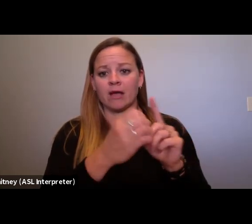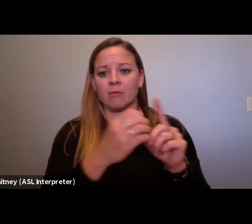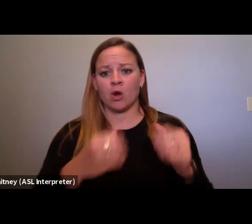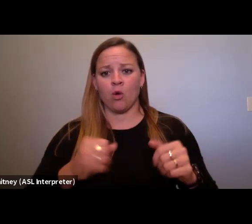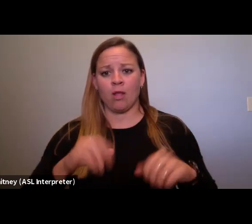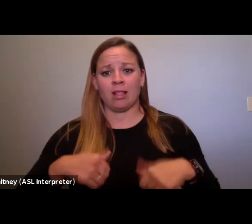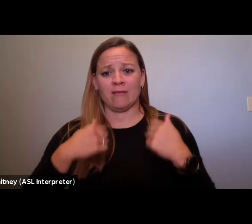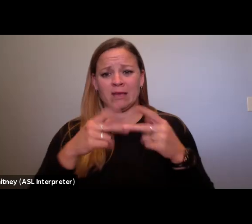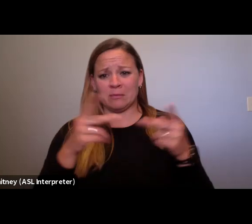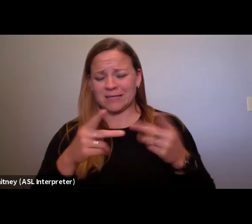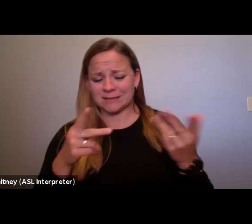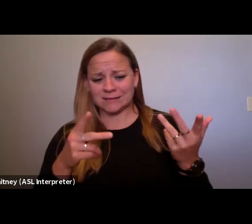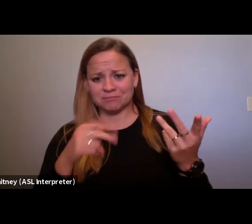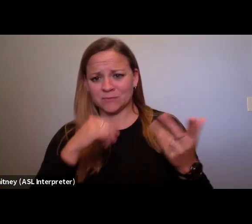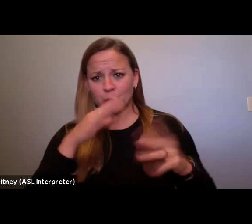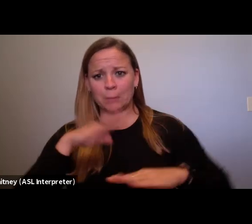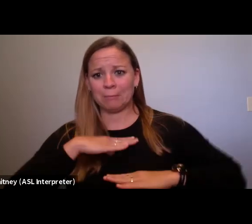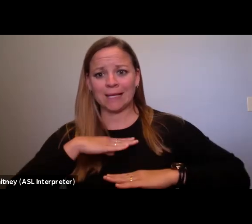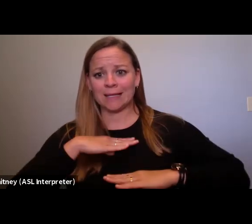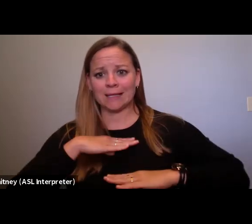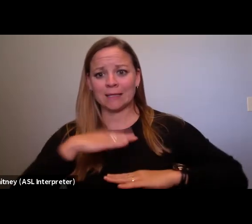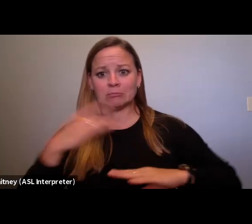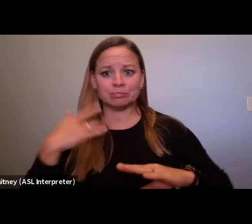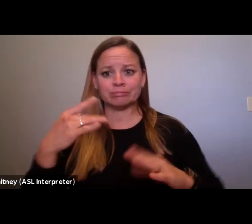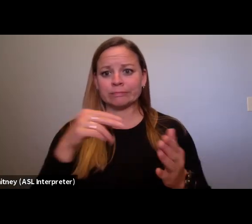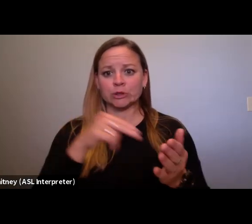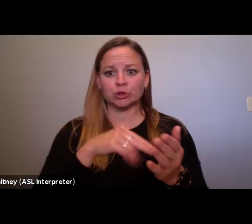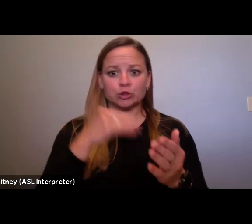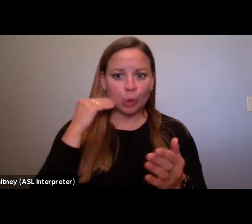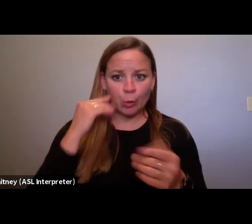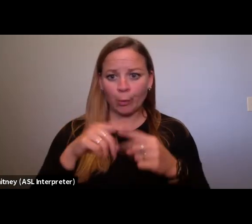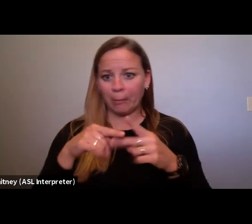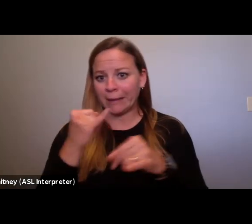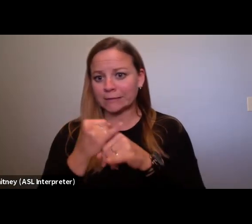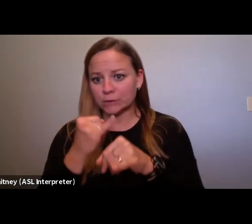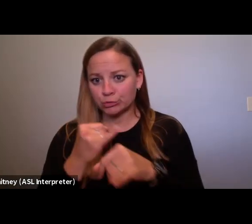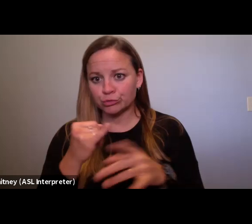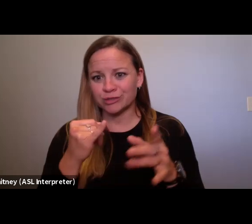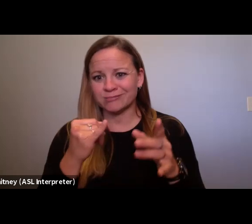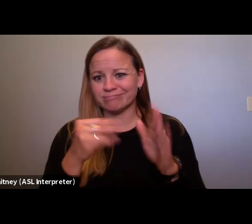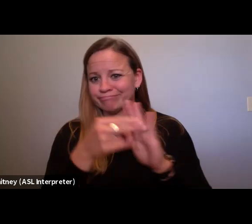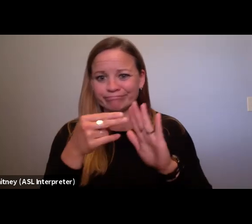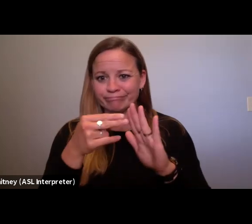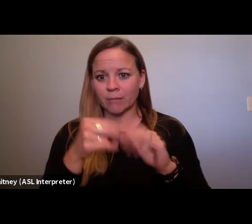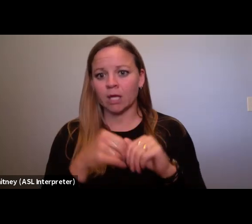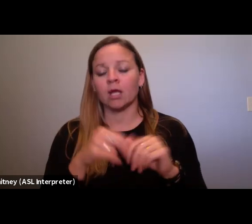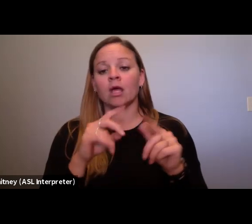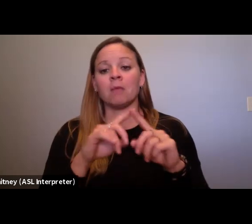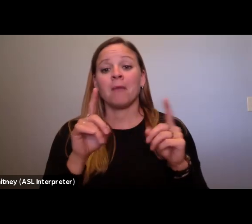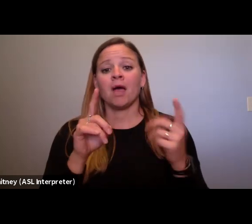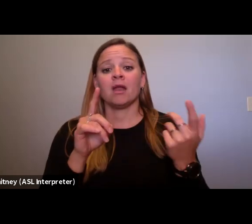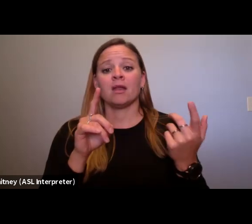places that don't meet that sort of traditional nursing home institution definition. But need